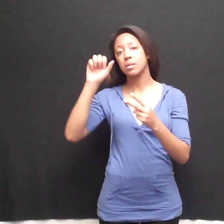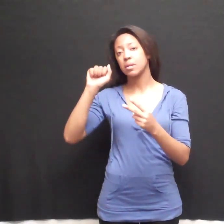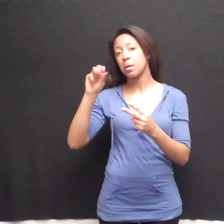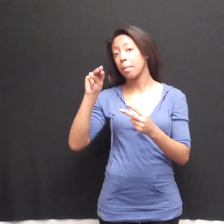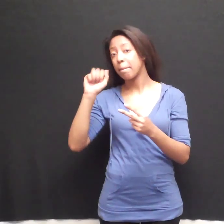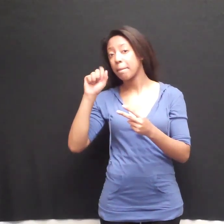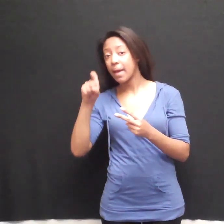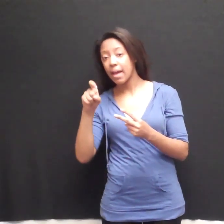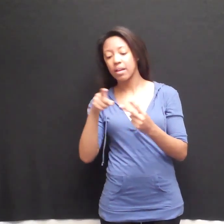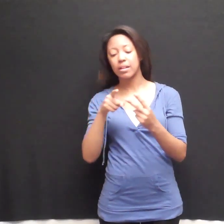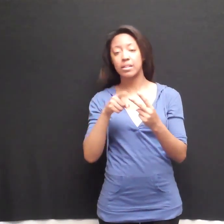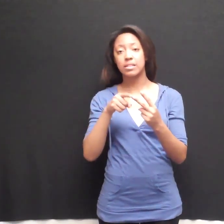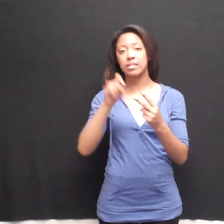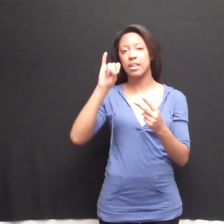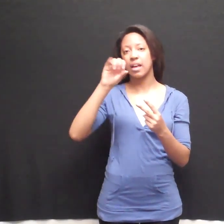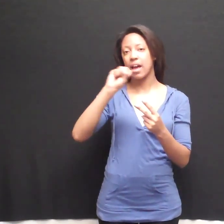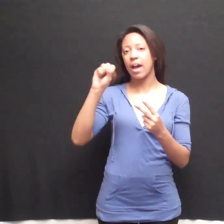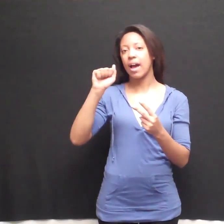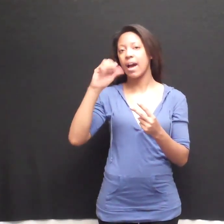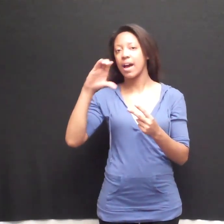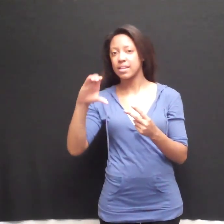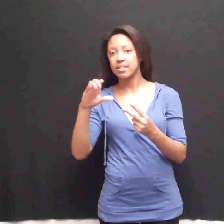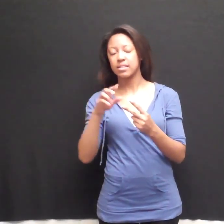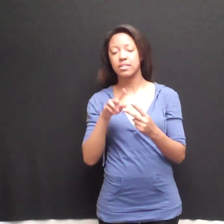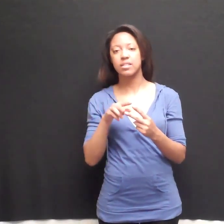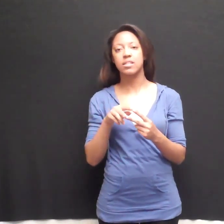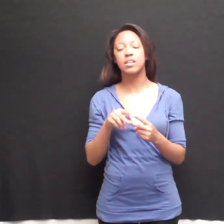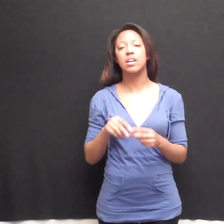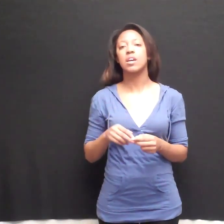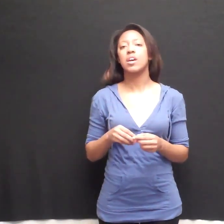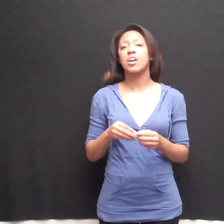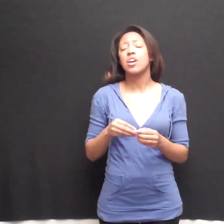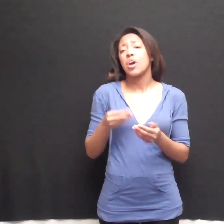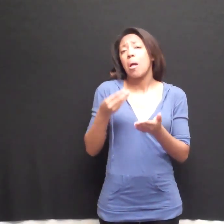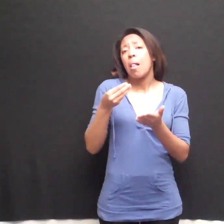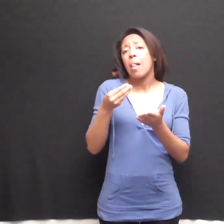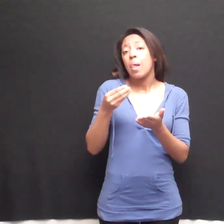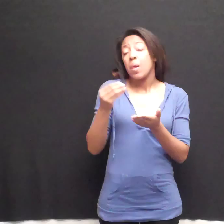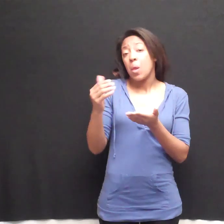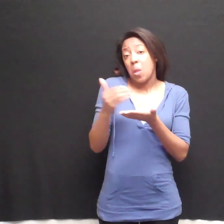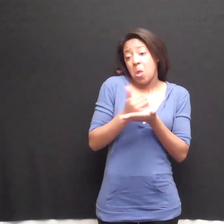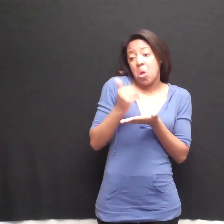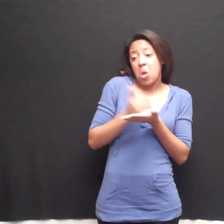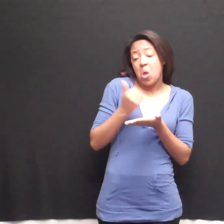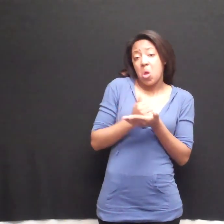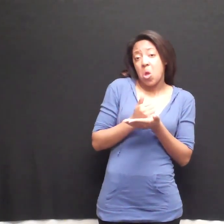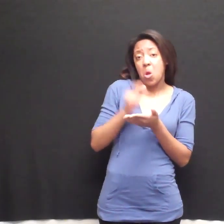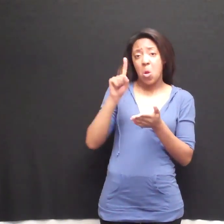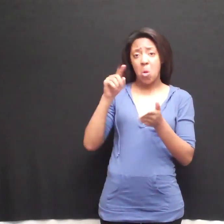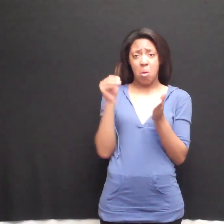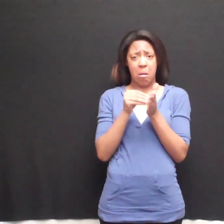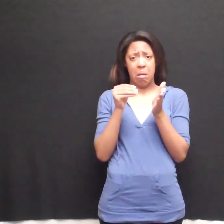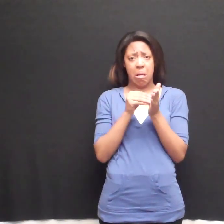Isaac Harris had made Triangle a $1 million a year behemoth, mass-producing the garment every modern woman must have,